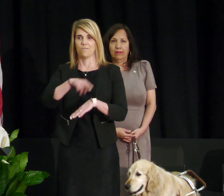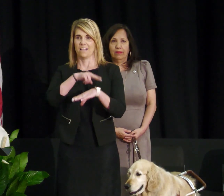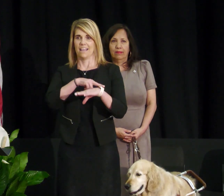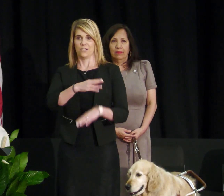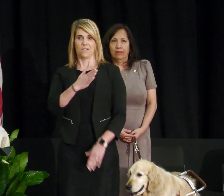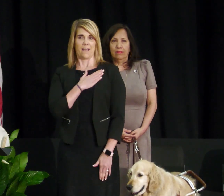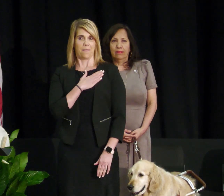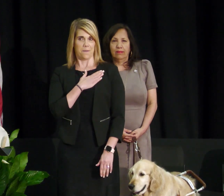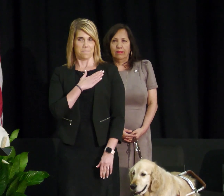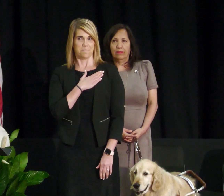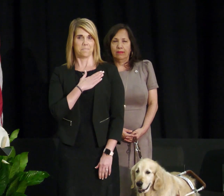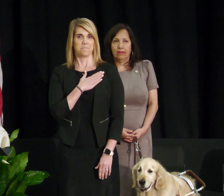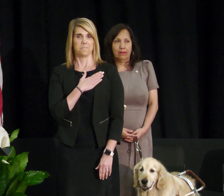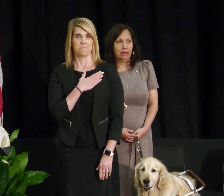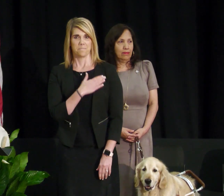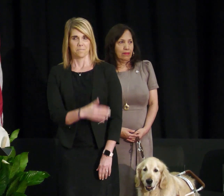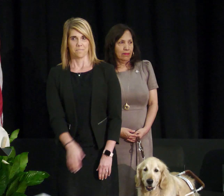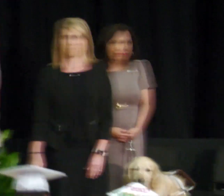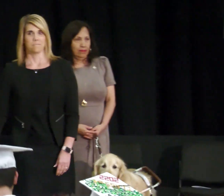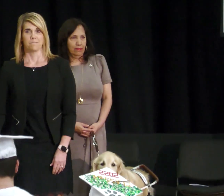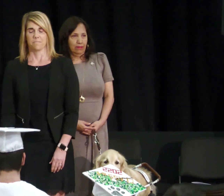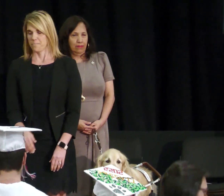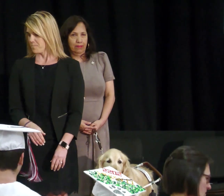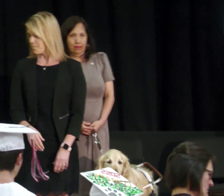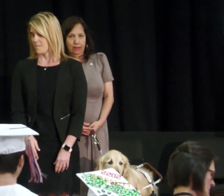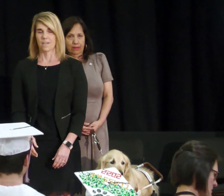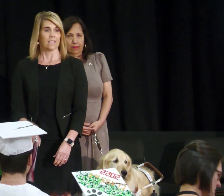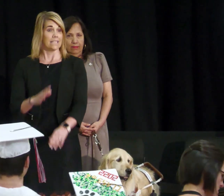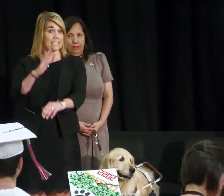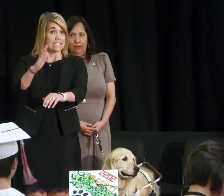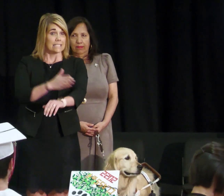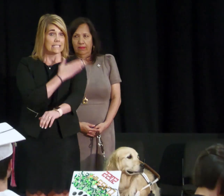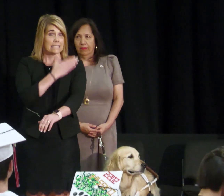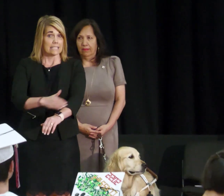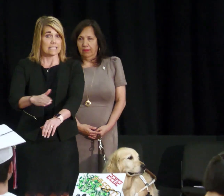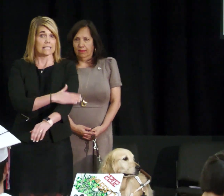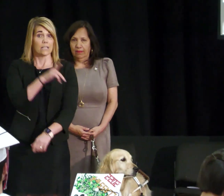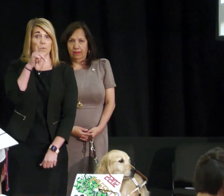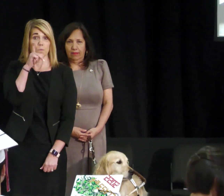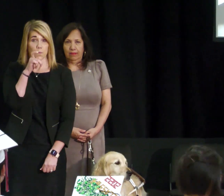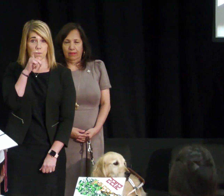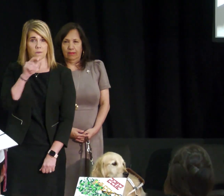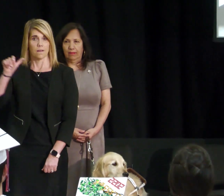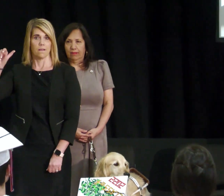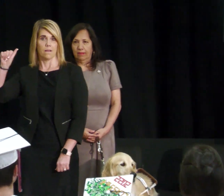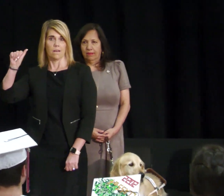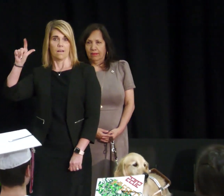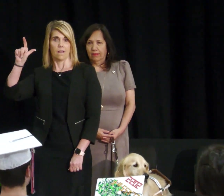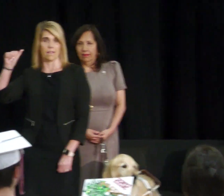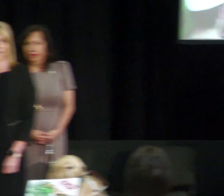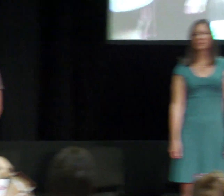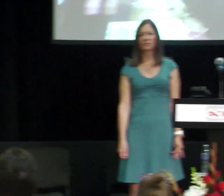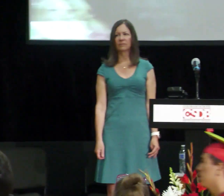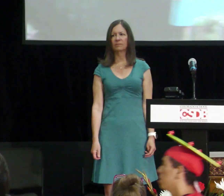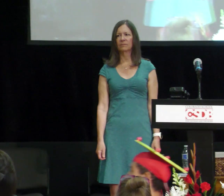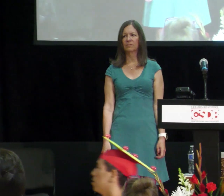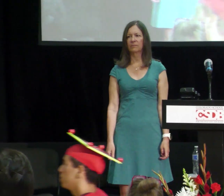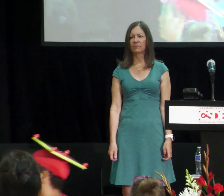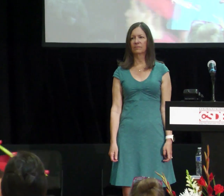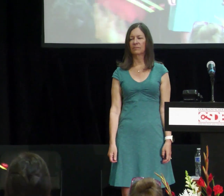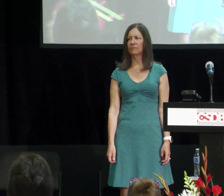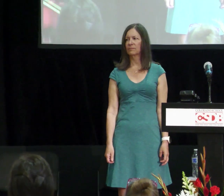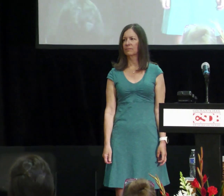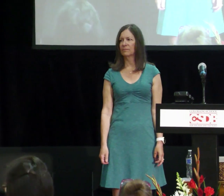Please stand for the National Anthem. Alesia Bates and Ethan Salazar approach the stage. Alesia